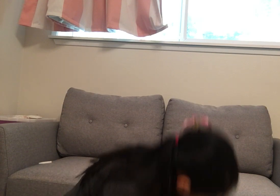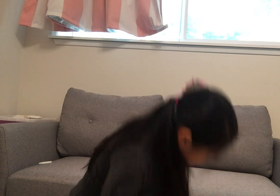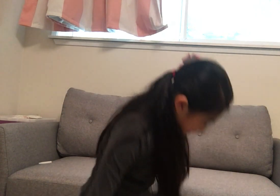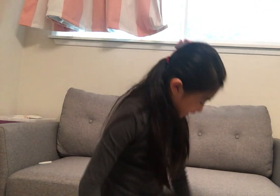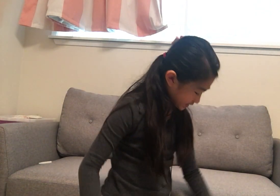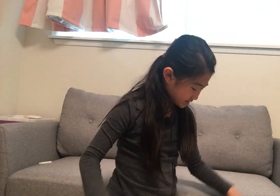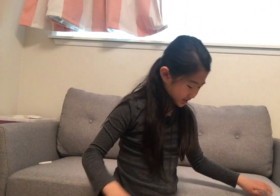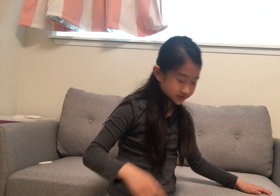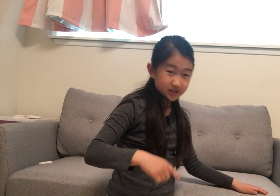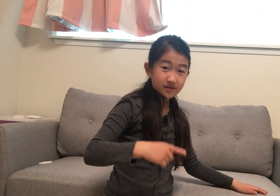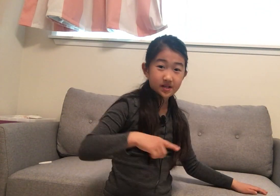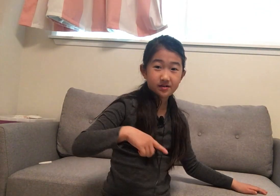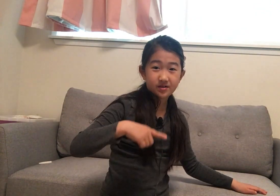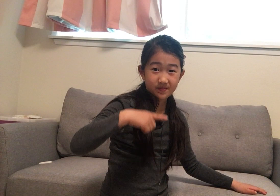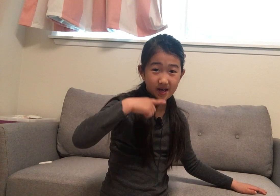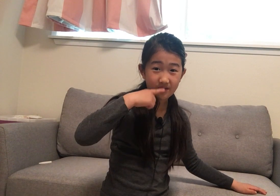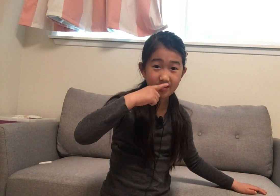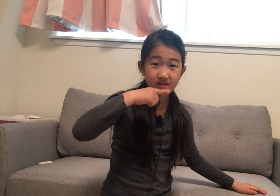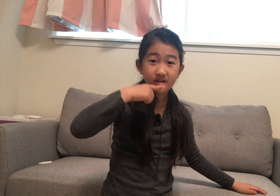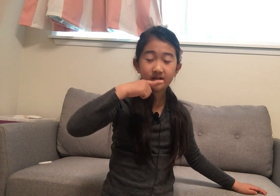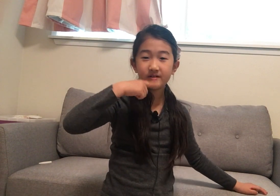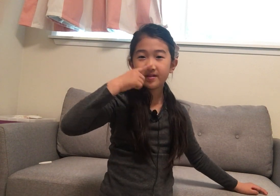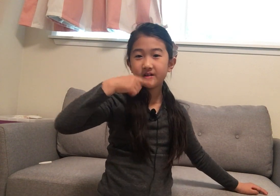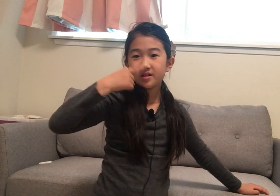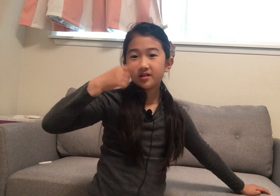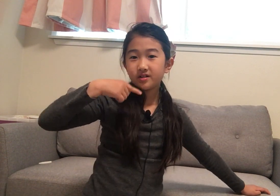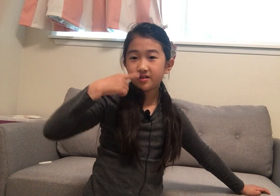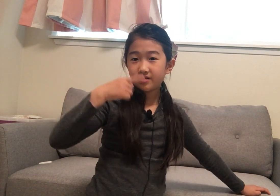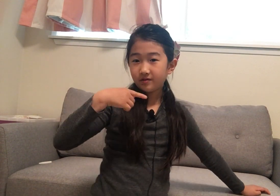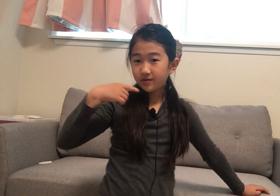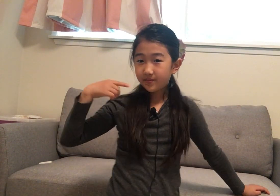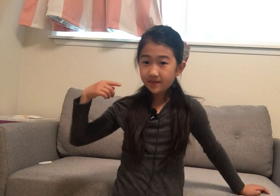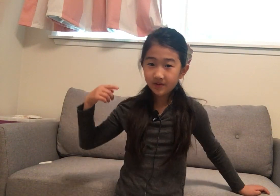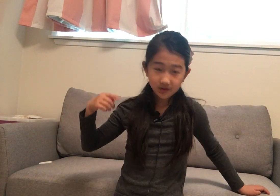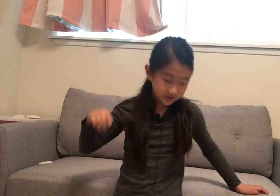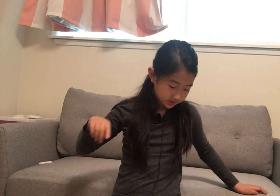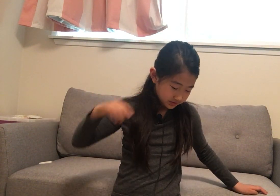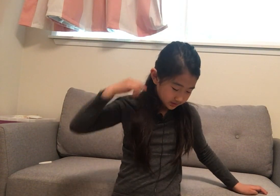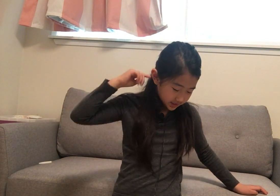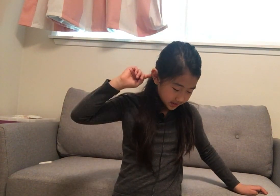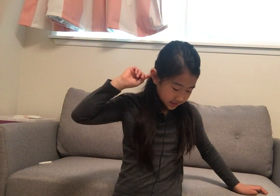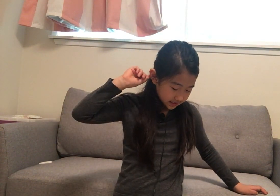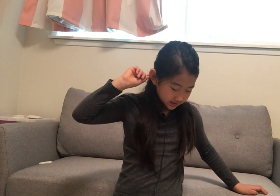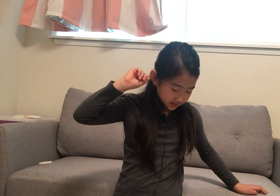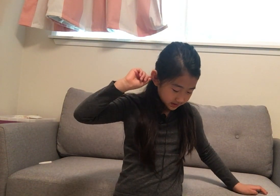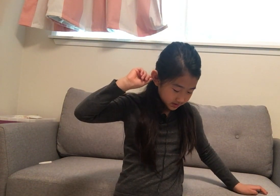like sound coming out your mouth so for people who can't hear